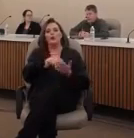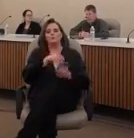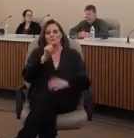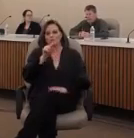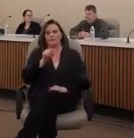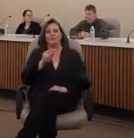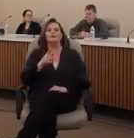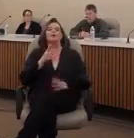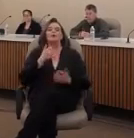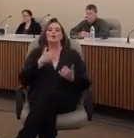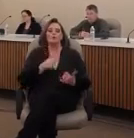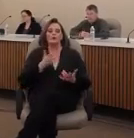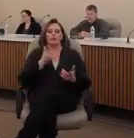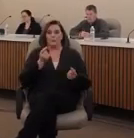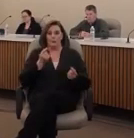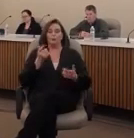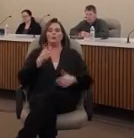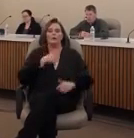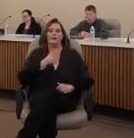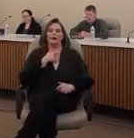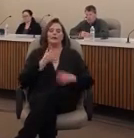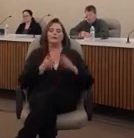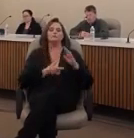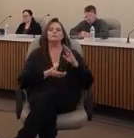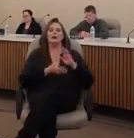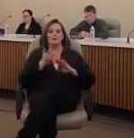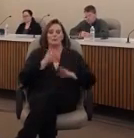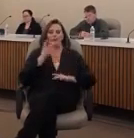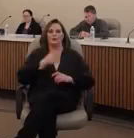currently operating under the modified open public